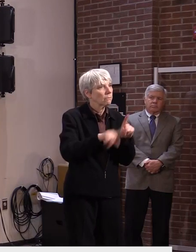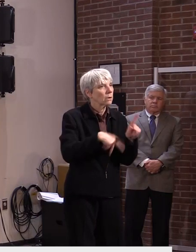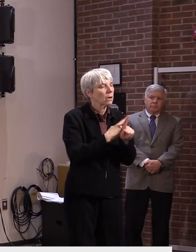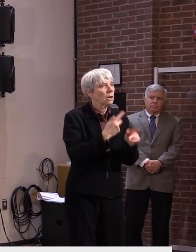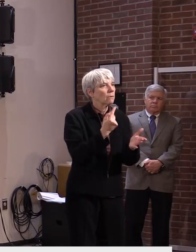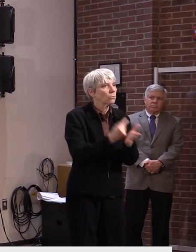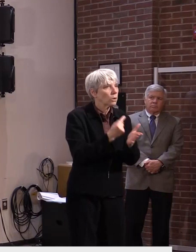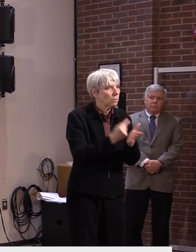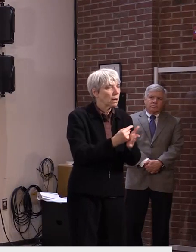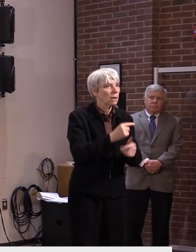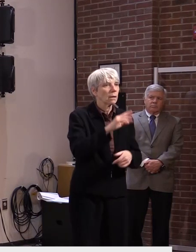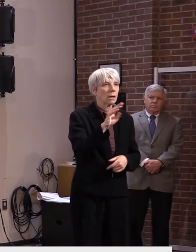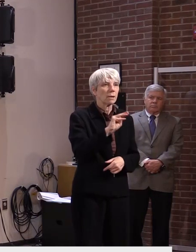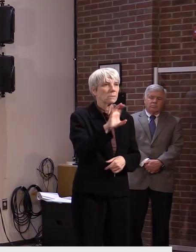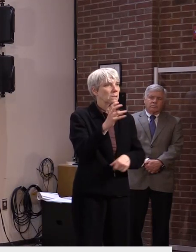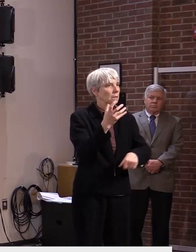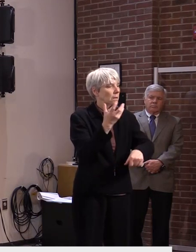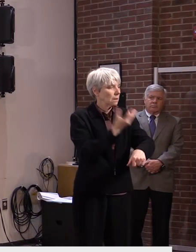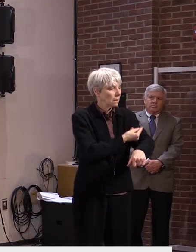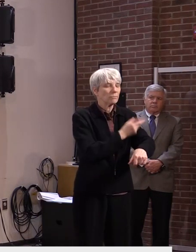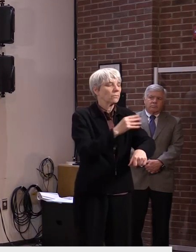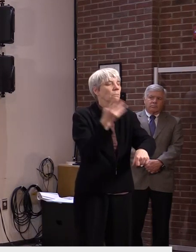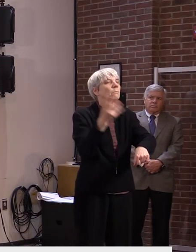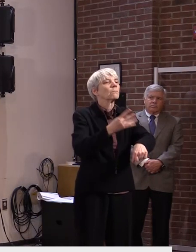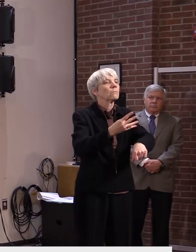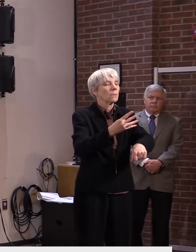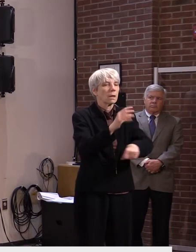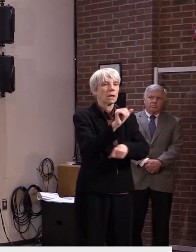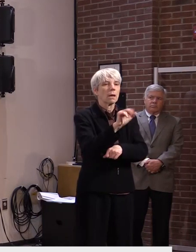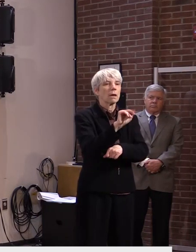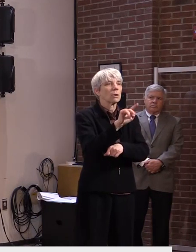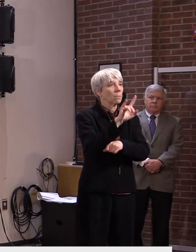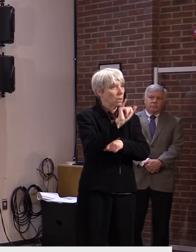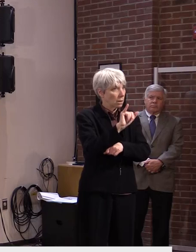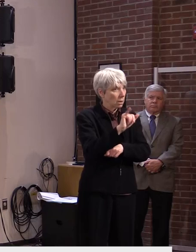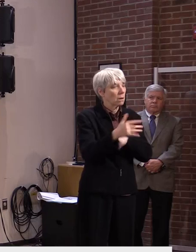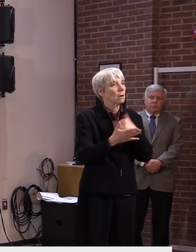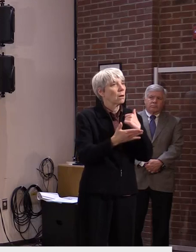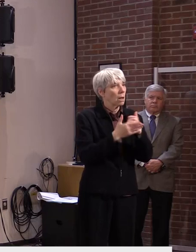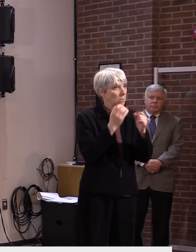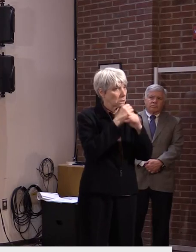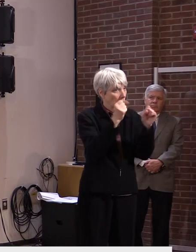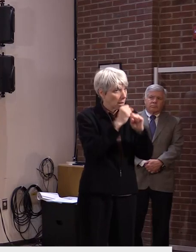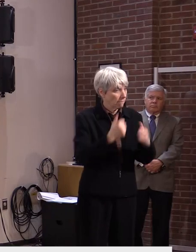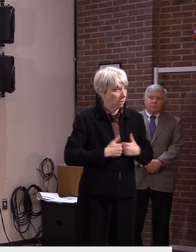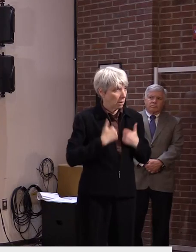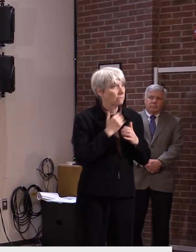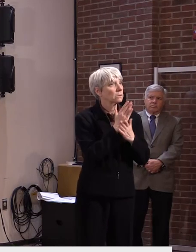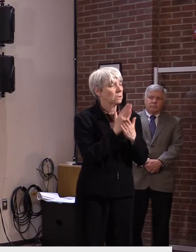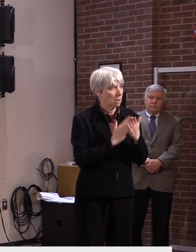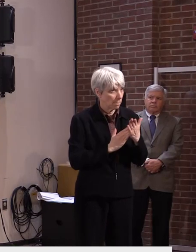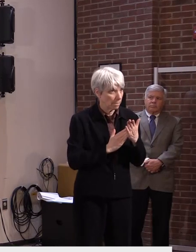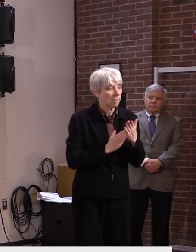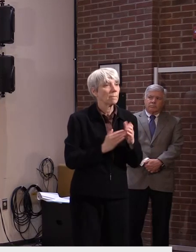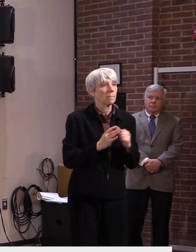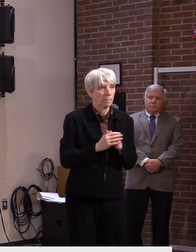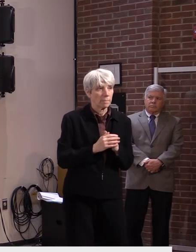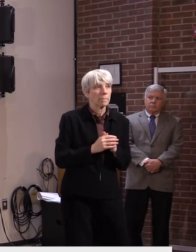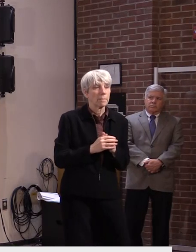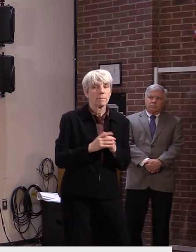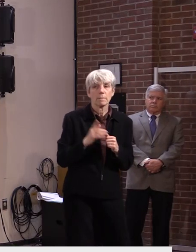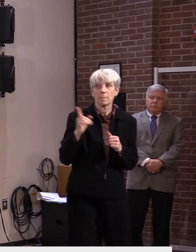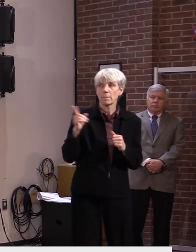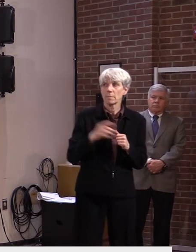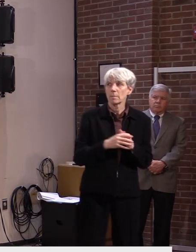The monoclonal treatment is something that the health department has sent out at least one HON, maybe